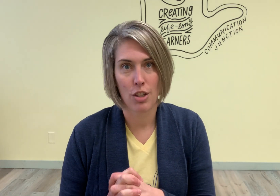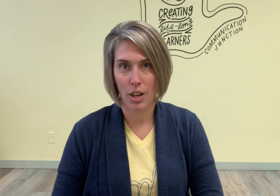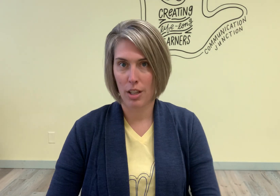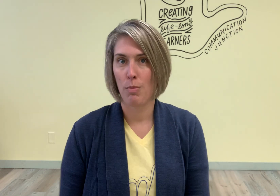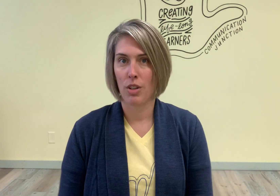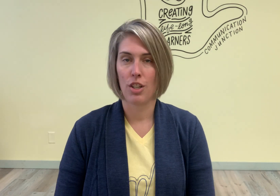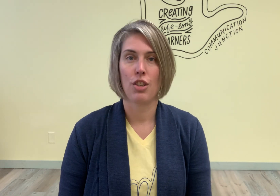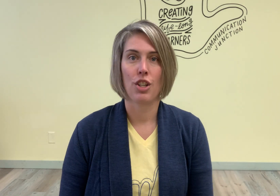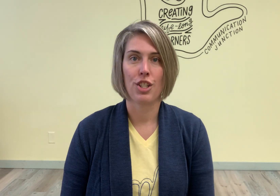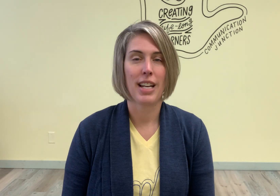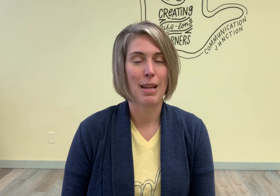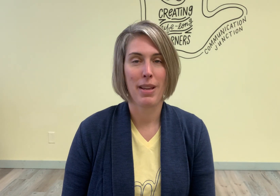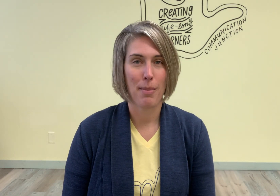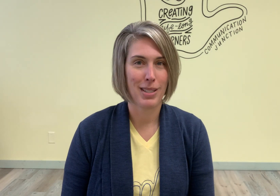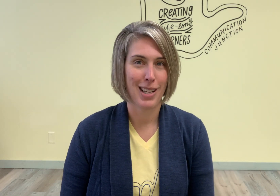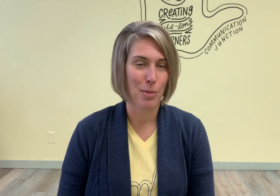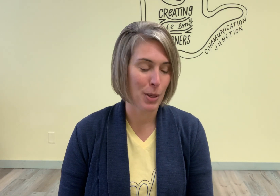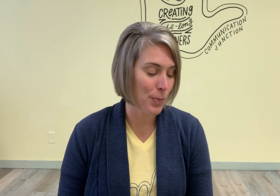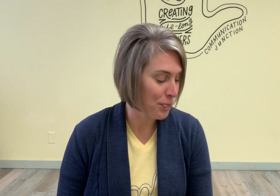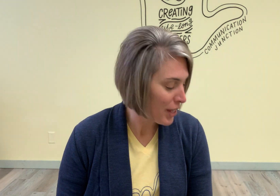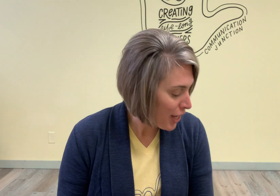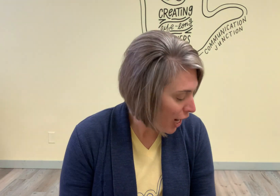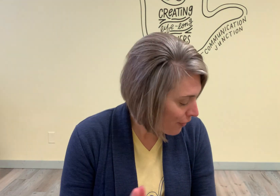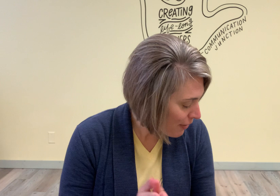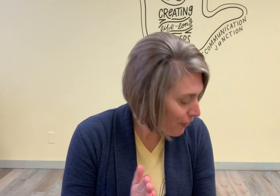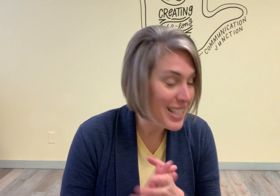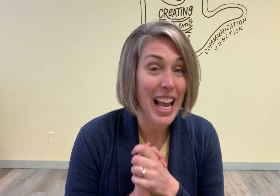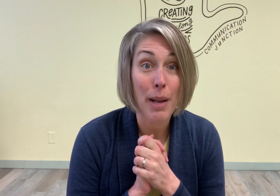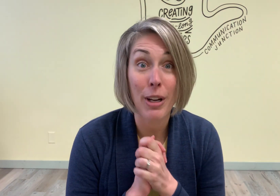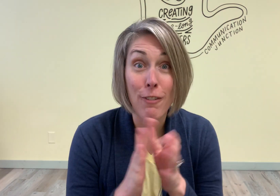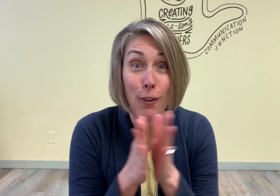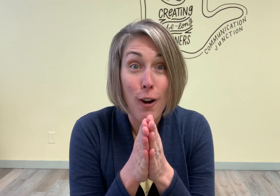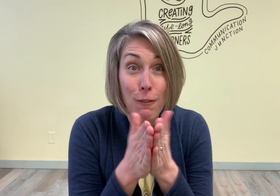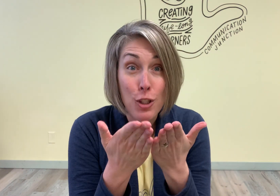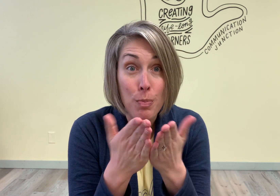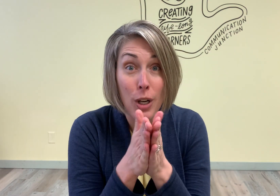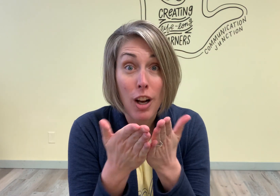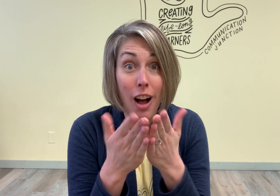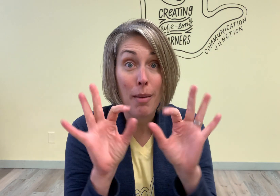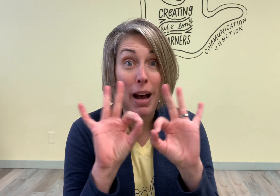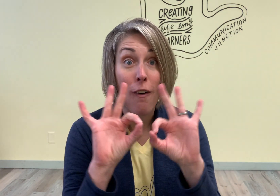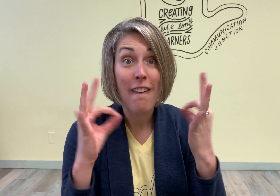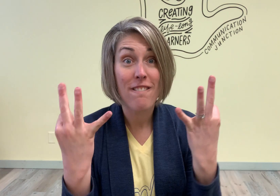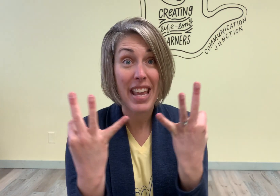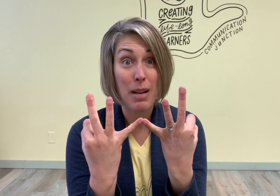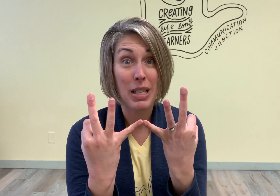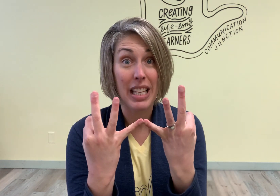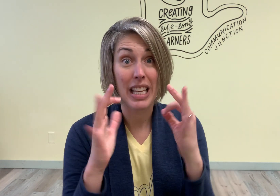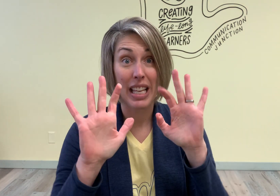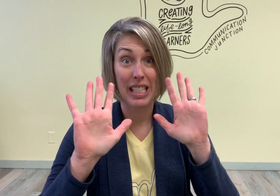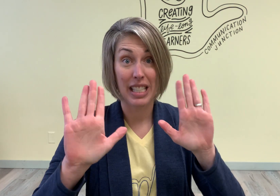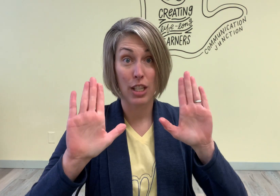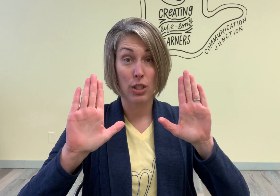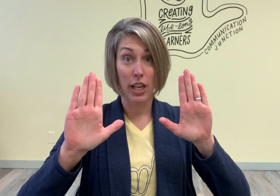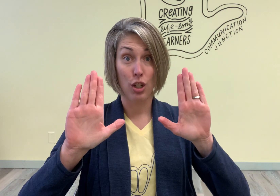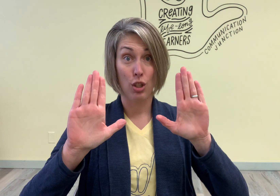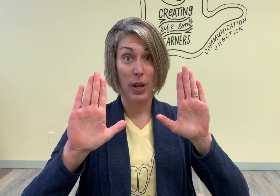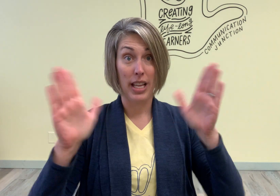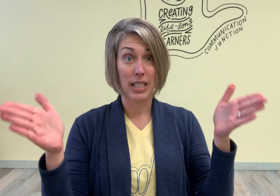at Communication Junction. I'd be happy to help you. All right, friends, I'm ready for our first book all about families. Can you take your two hands and